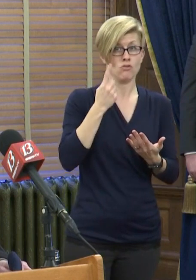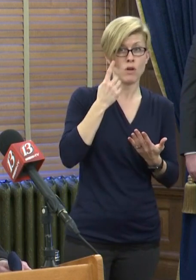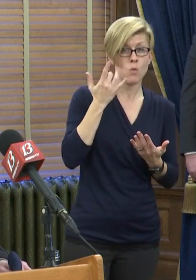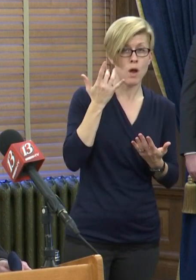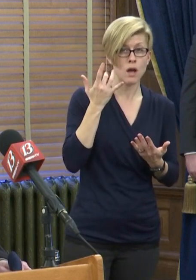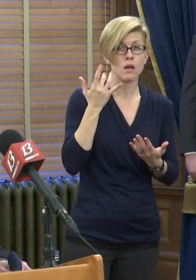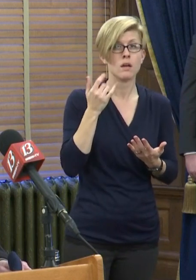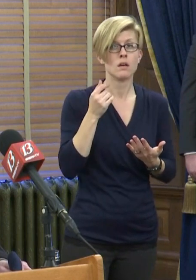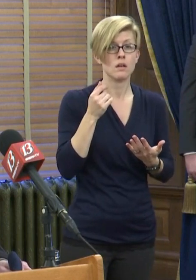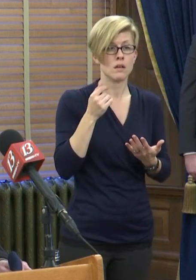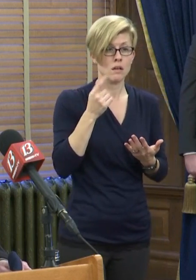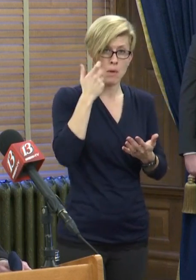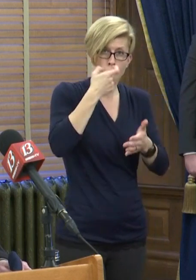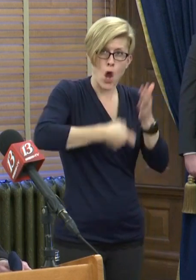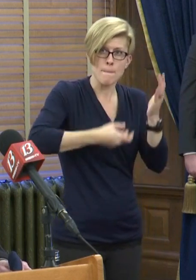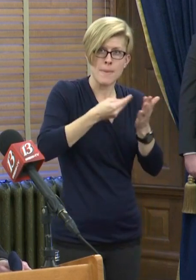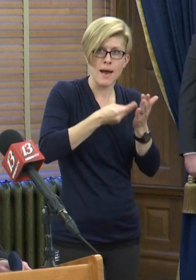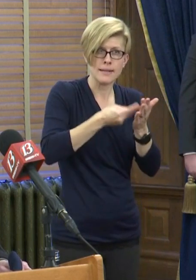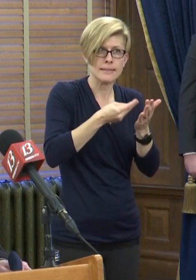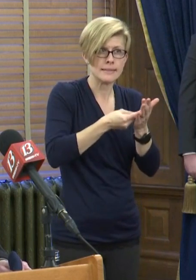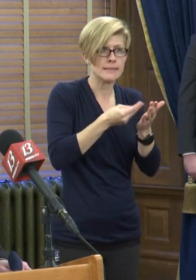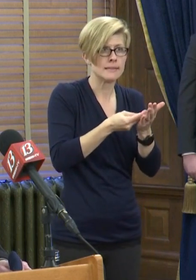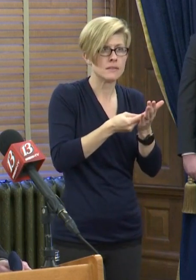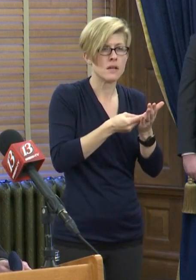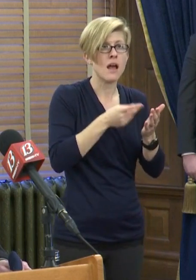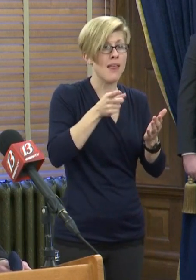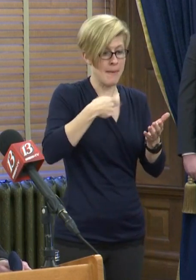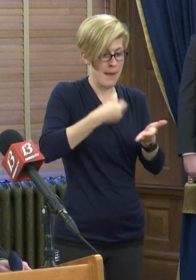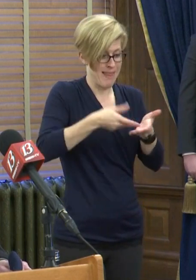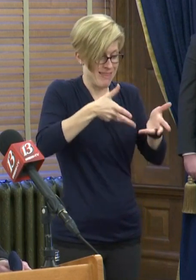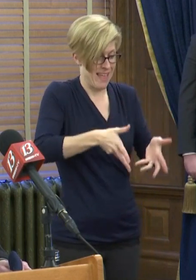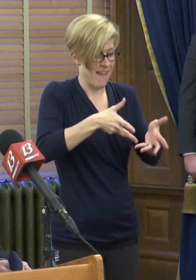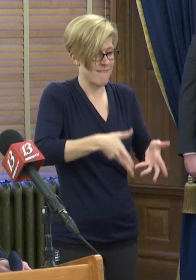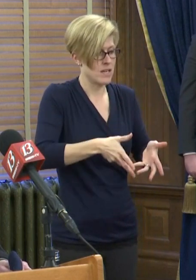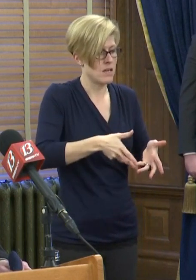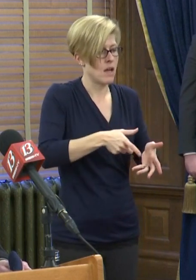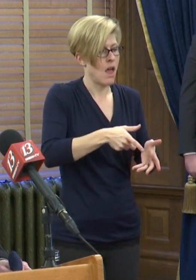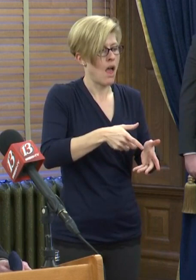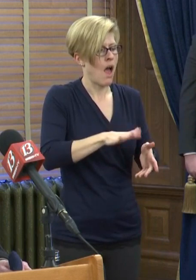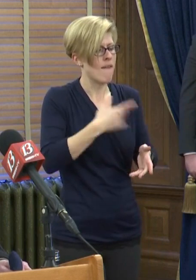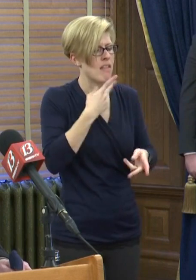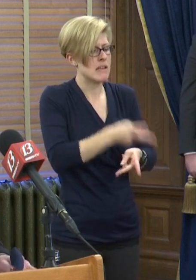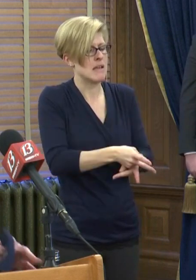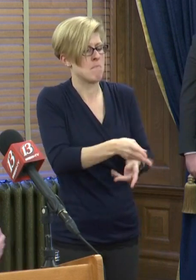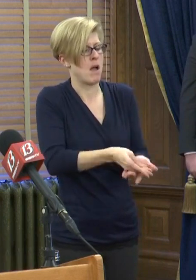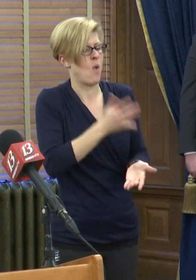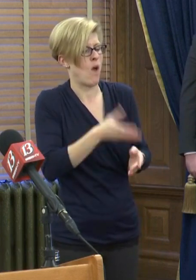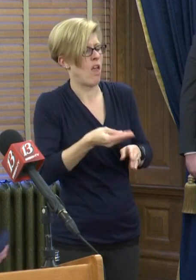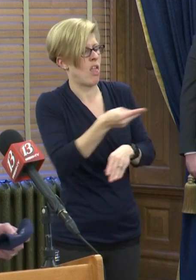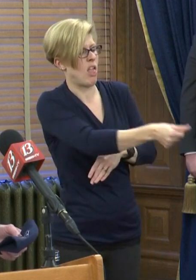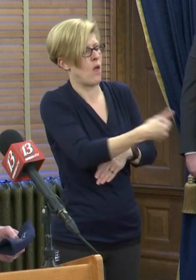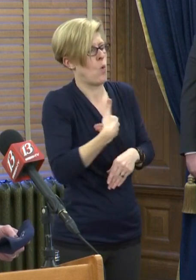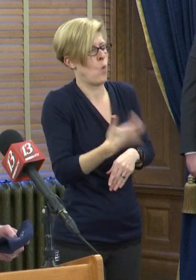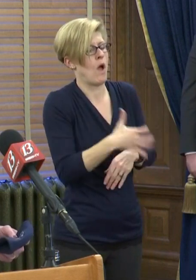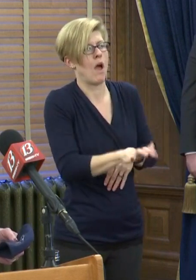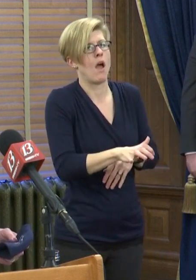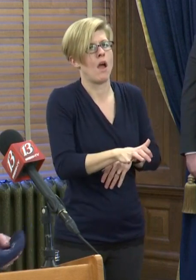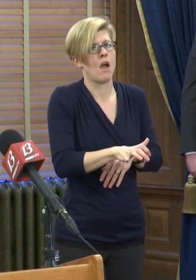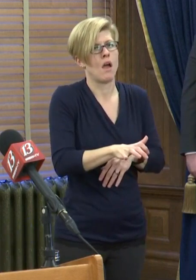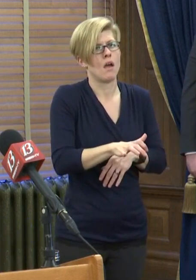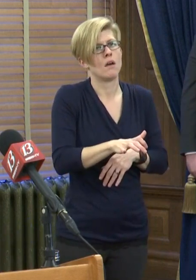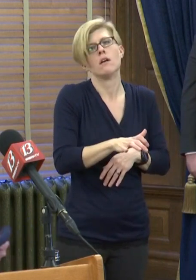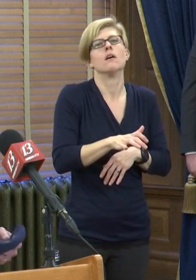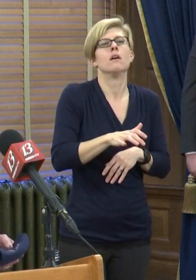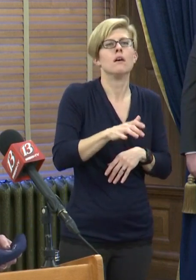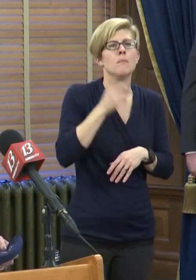because it did cost money, there was money that hadn't been spent. They didn't want to spend it because they were sort of setting the table